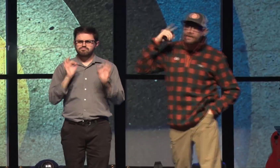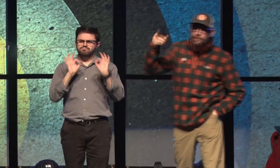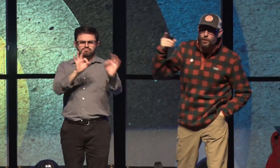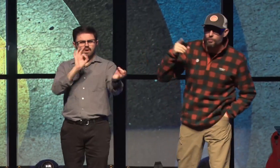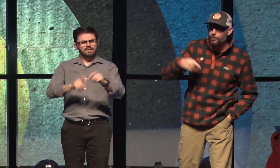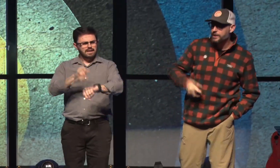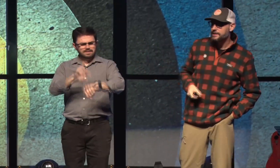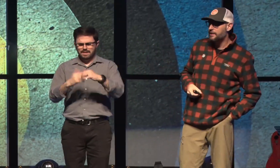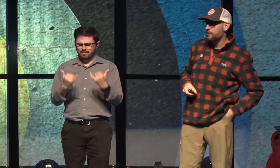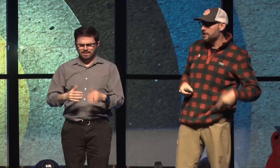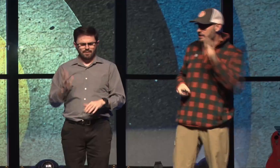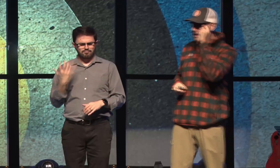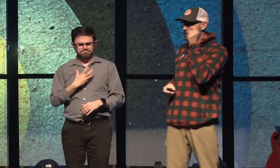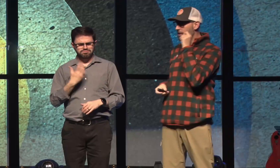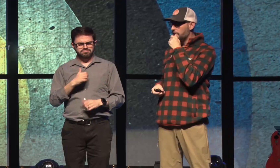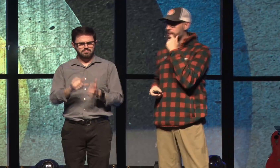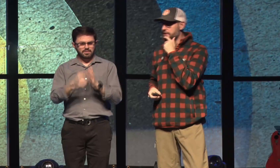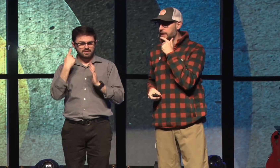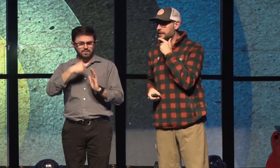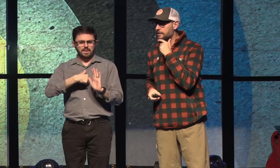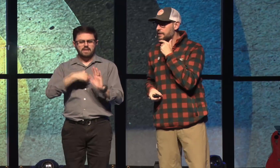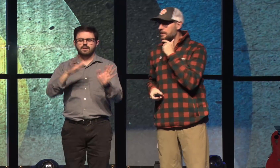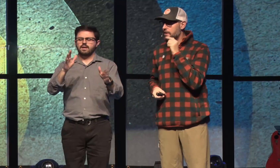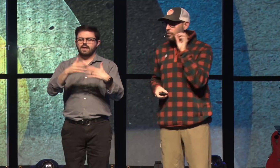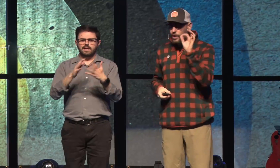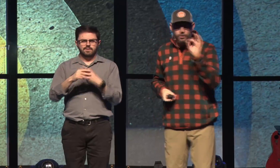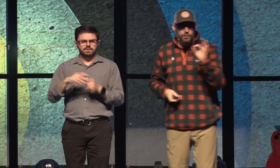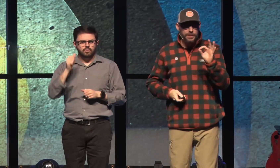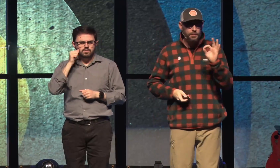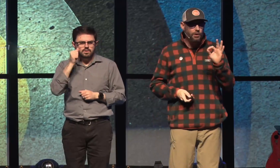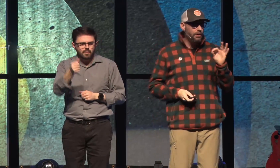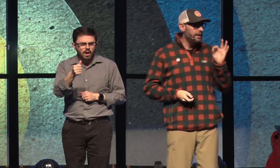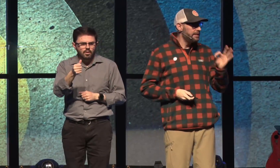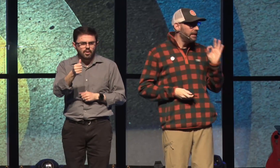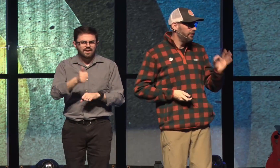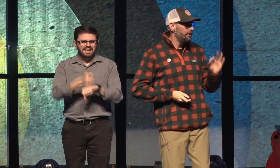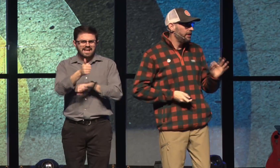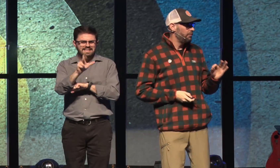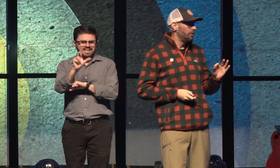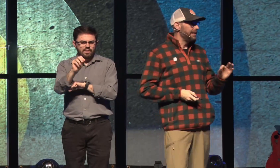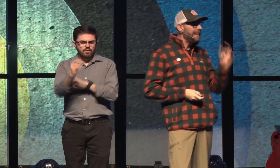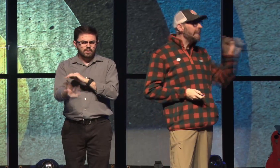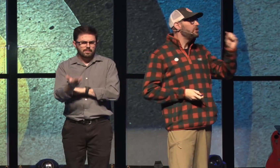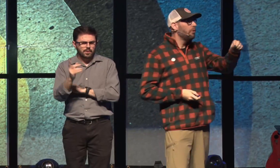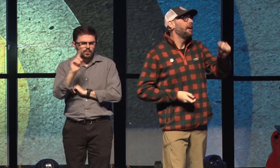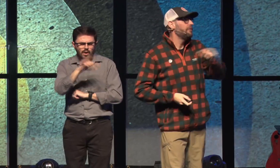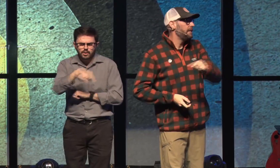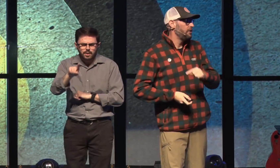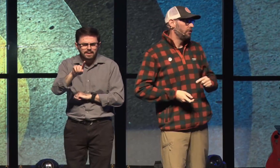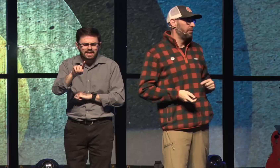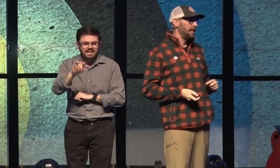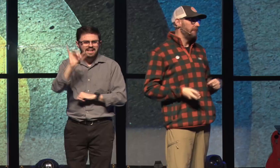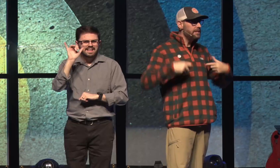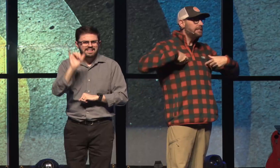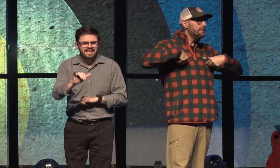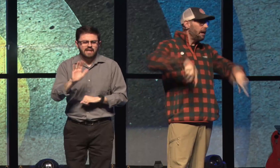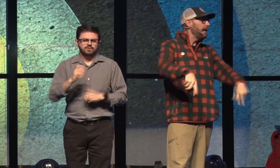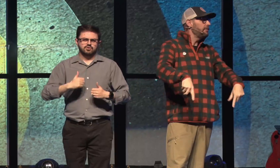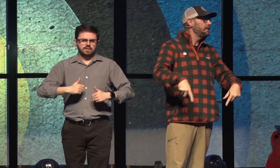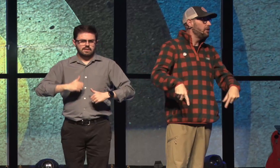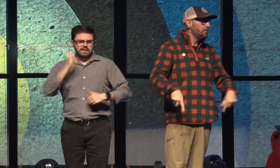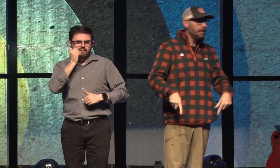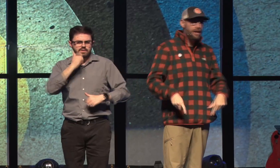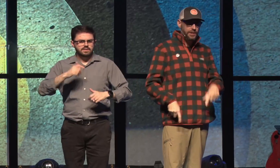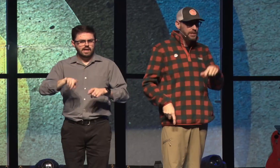will you be tomorrow morning at 10:30? Just think about that for a second. Where will you be tomorrow at 10:30 in the morning? That's your everyday normal life. This is